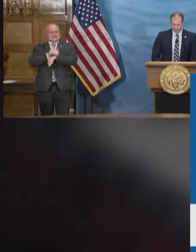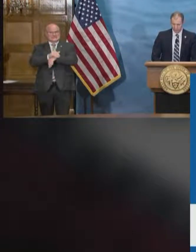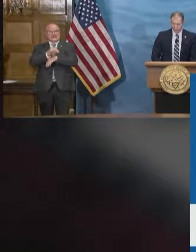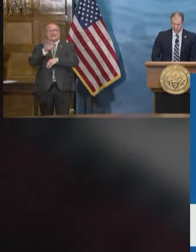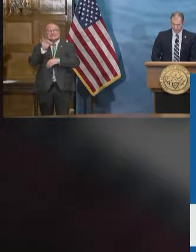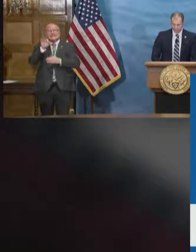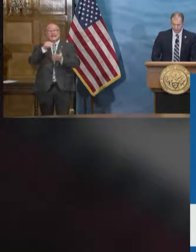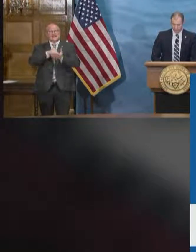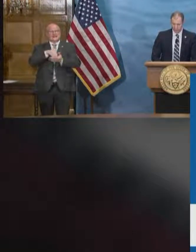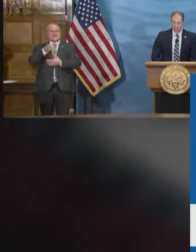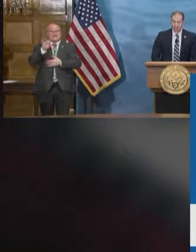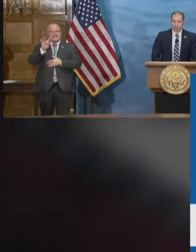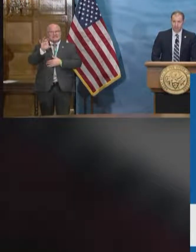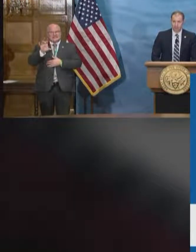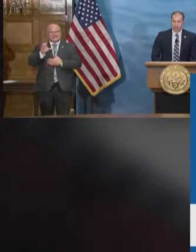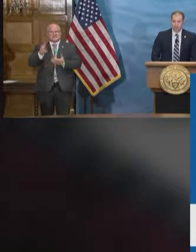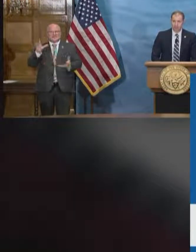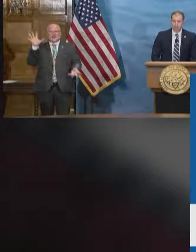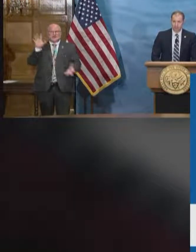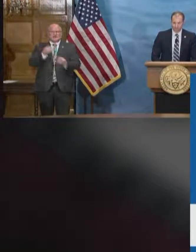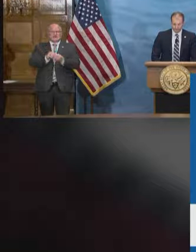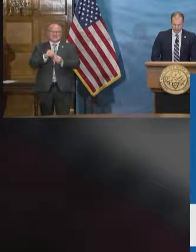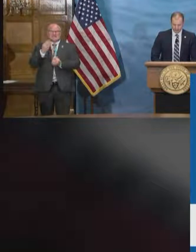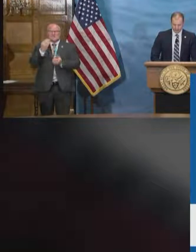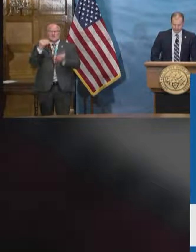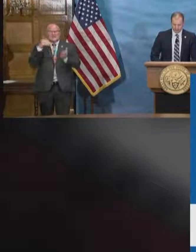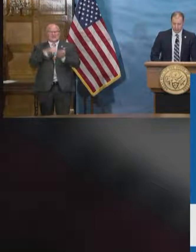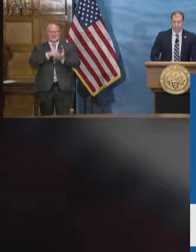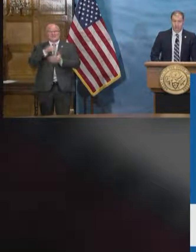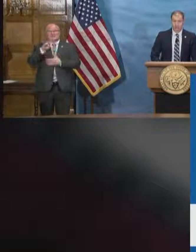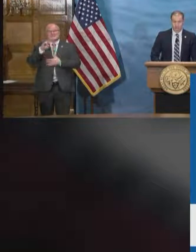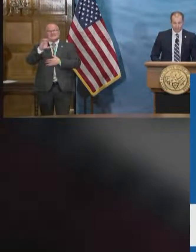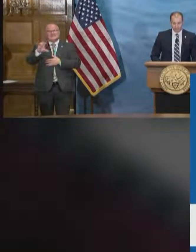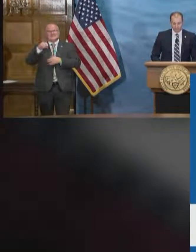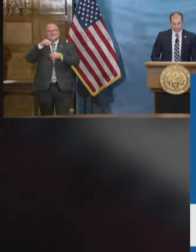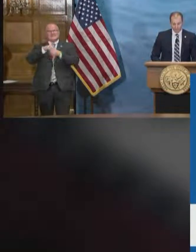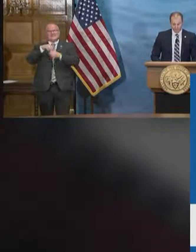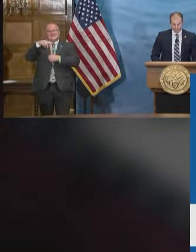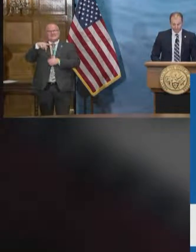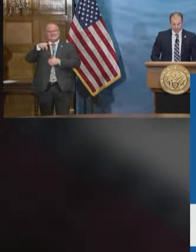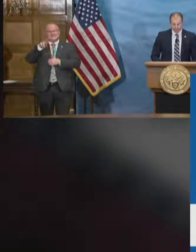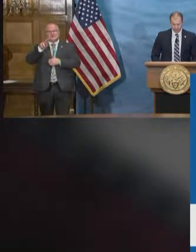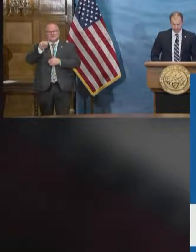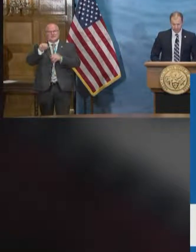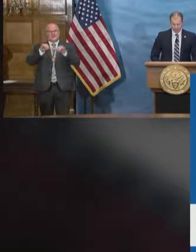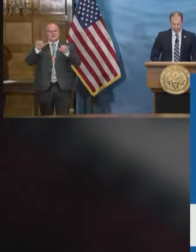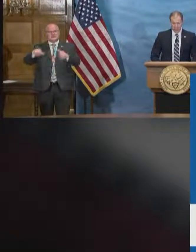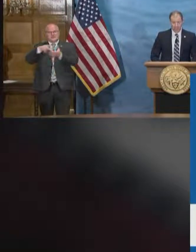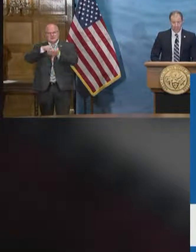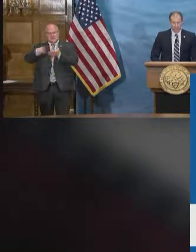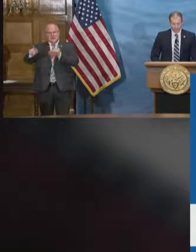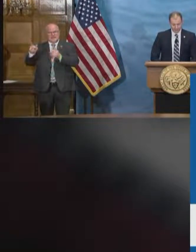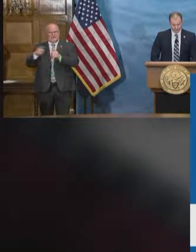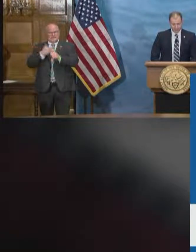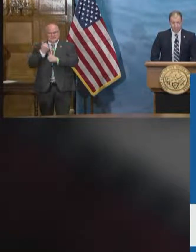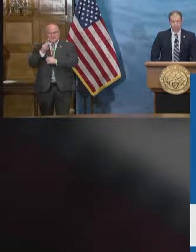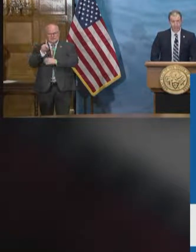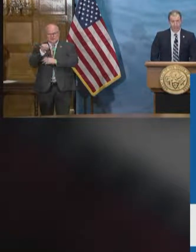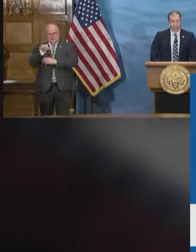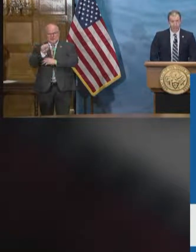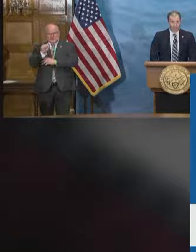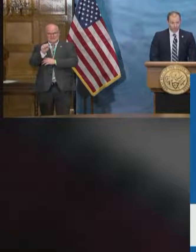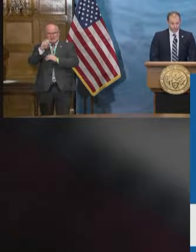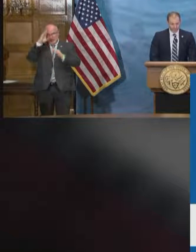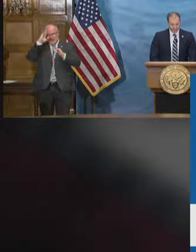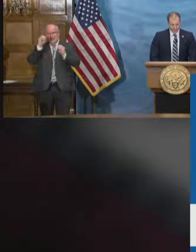over 14,700 Arkansans in the PUA system that have been paid for these first couple of days. We anticipate